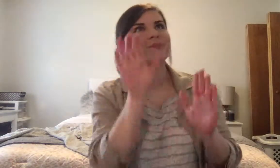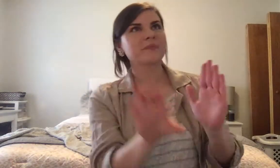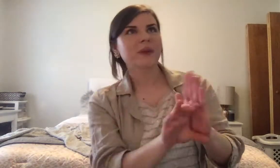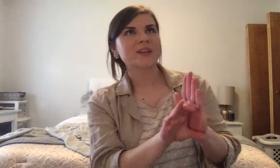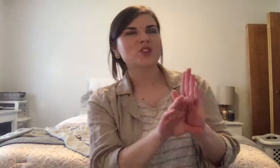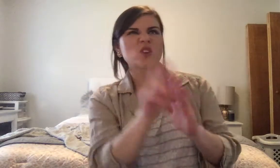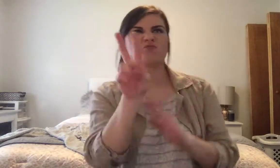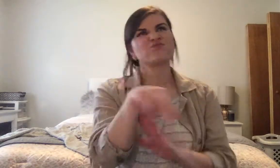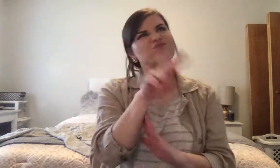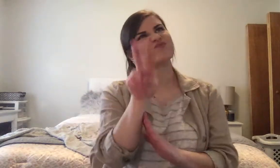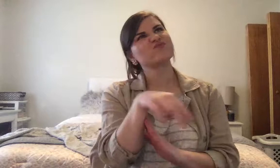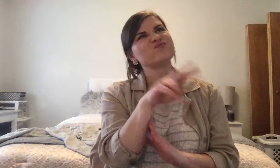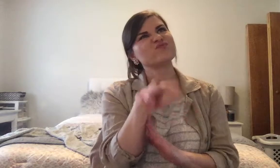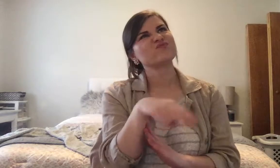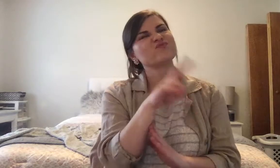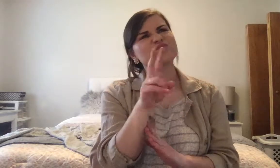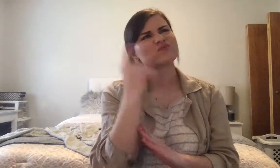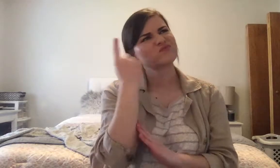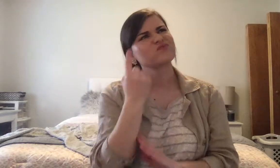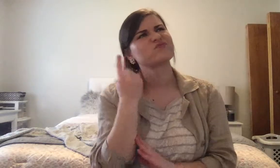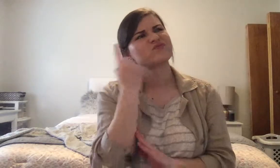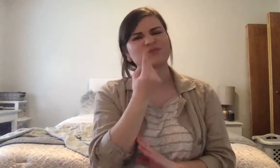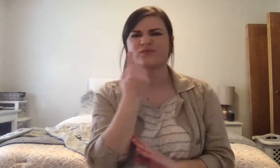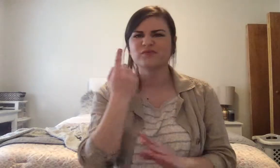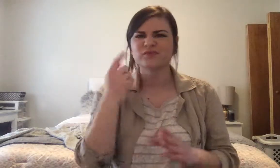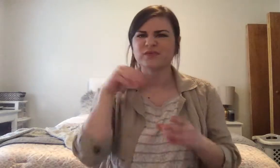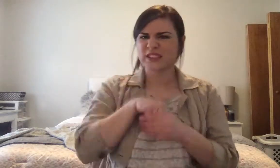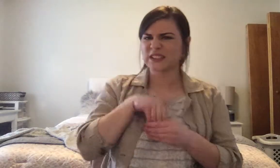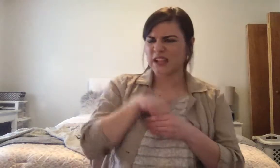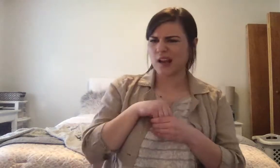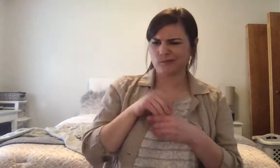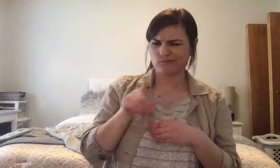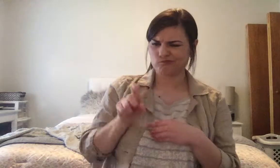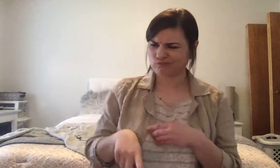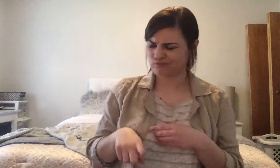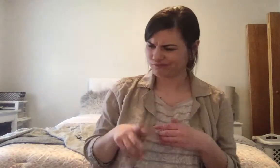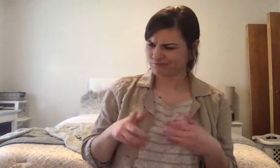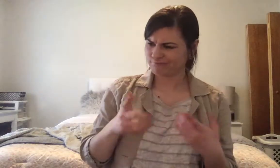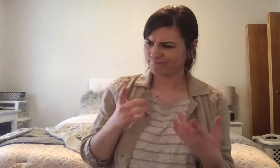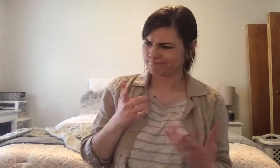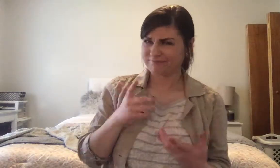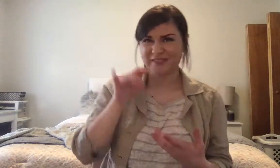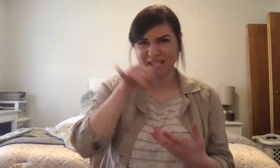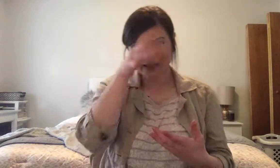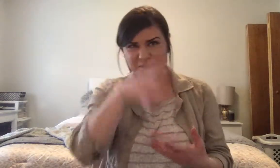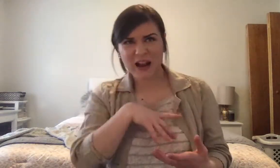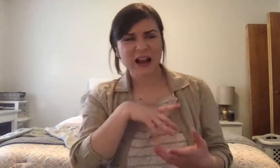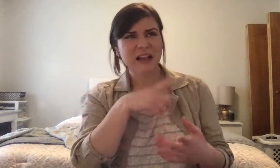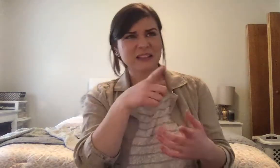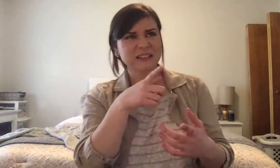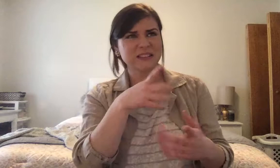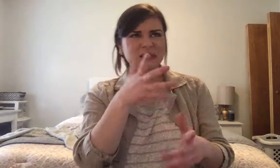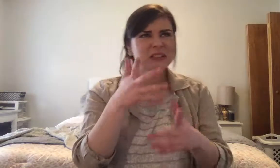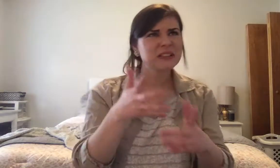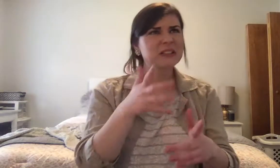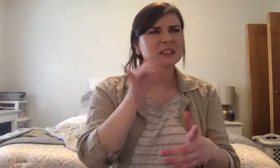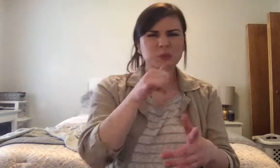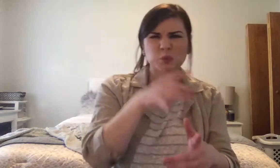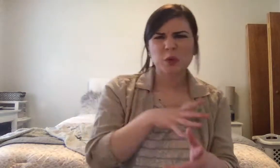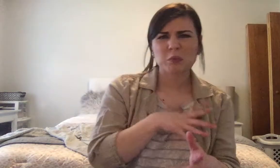it, it sparks some sort of questioning inside them, like, is that a man? Or, I feel okay if that was a man,